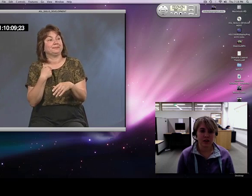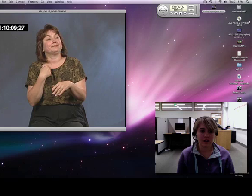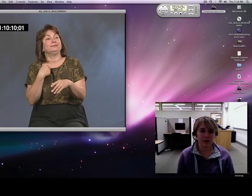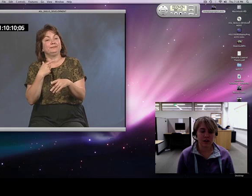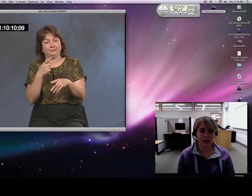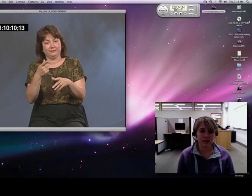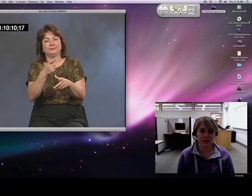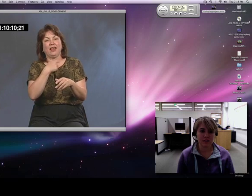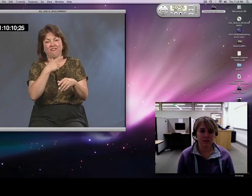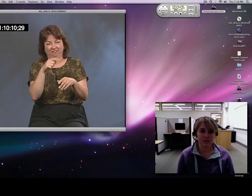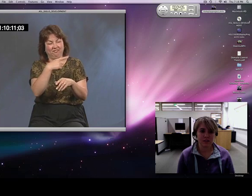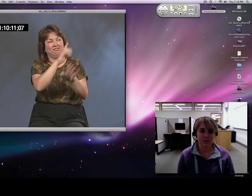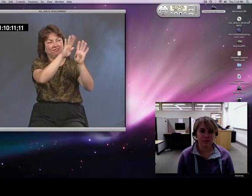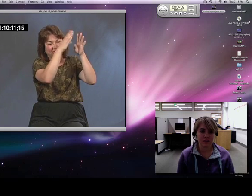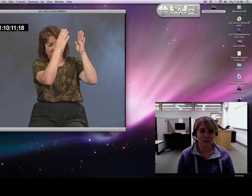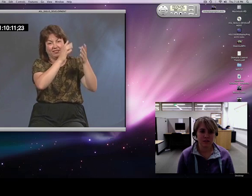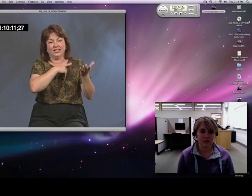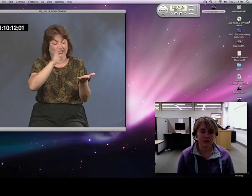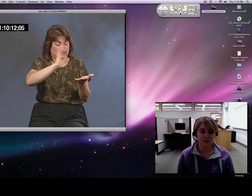I,